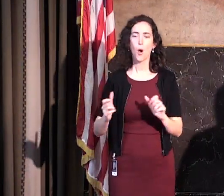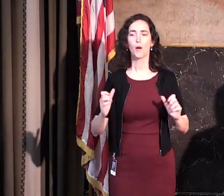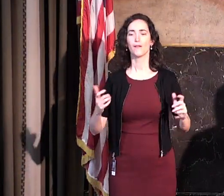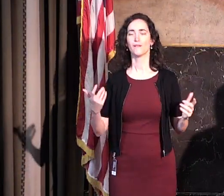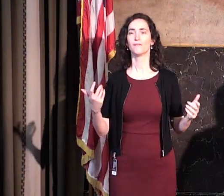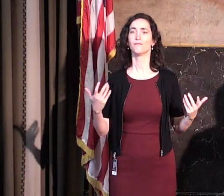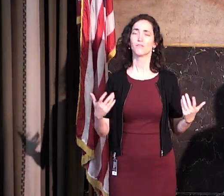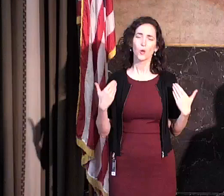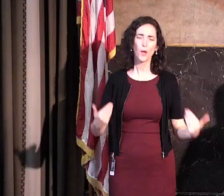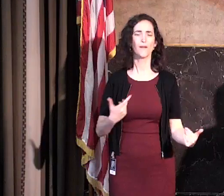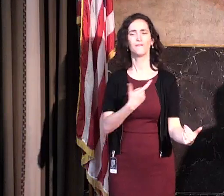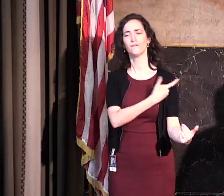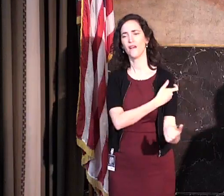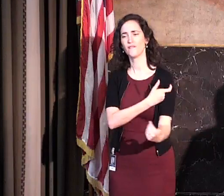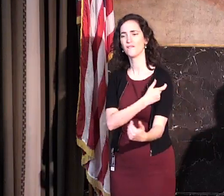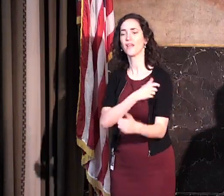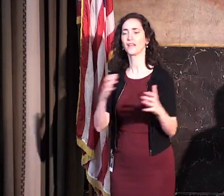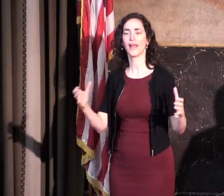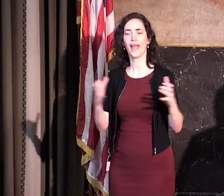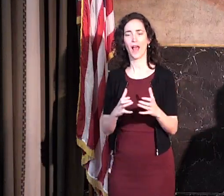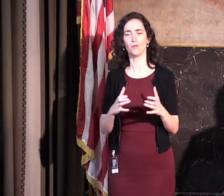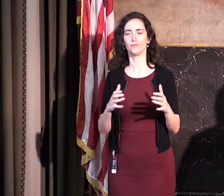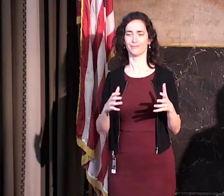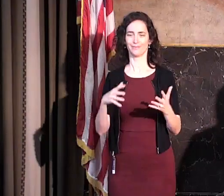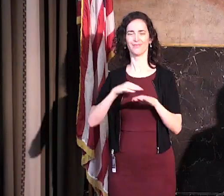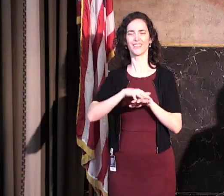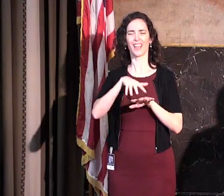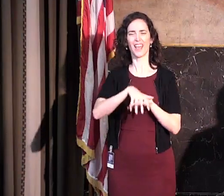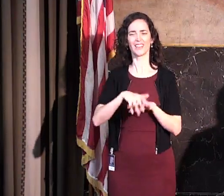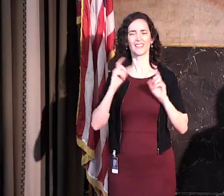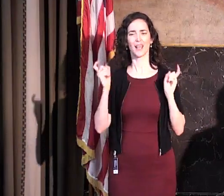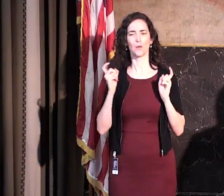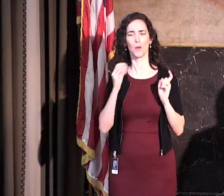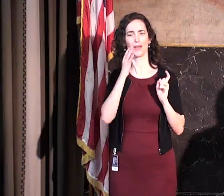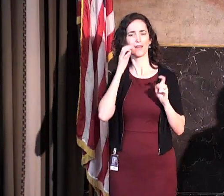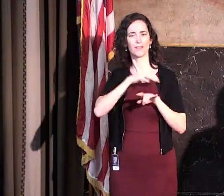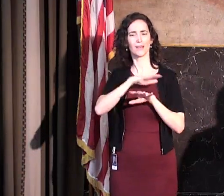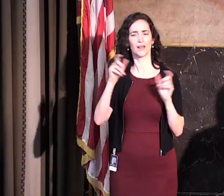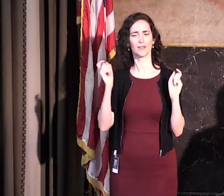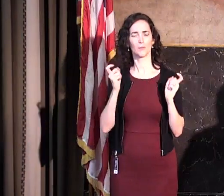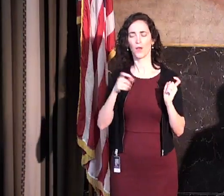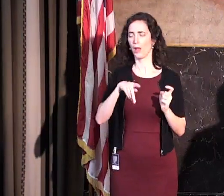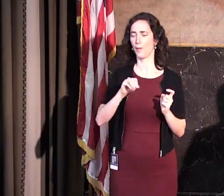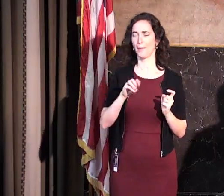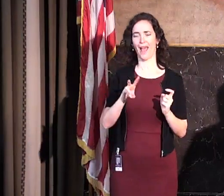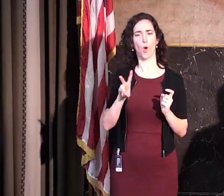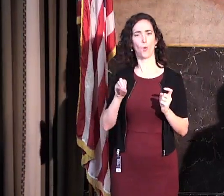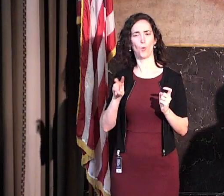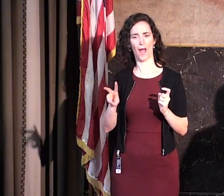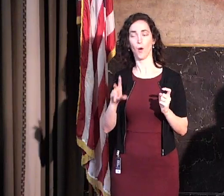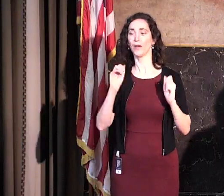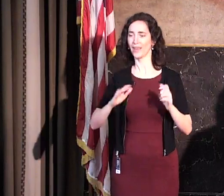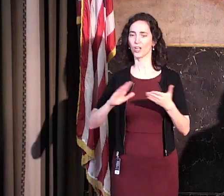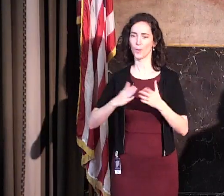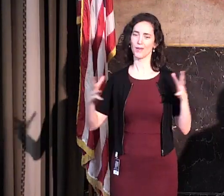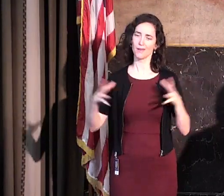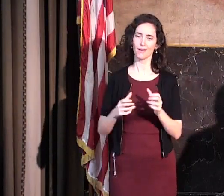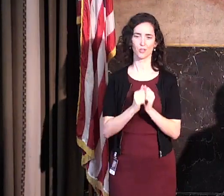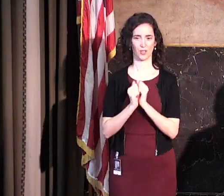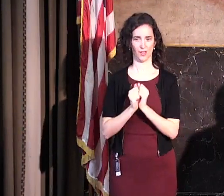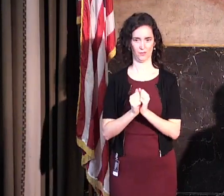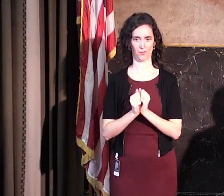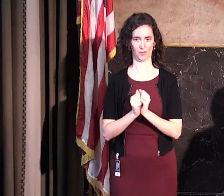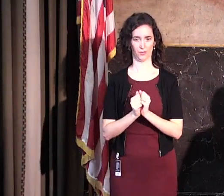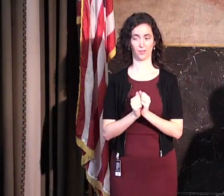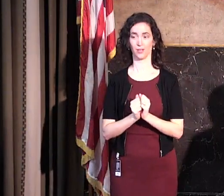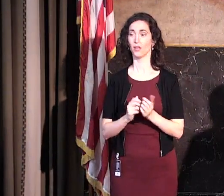so that we could be able to host a powwow again, so that we can come together as a community. I'm not standing here telling